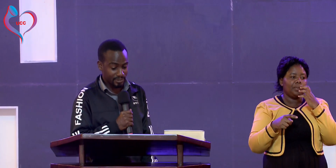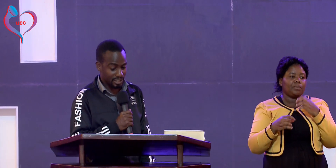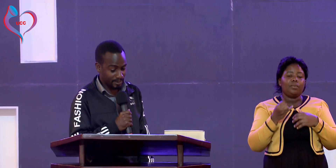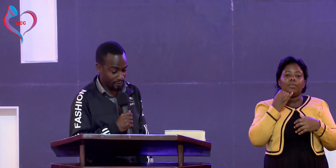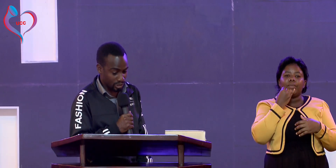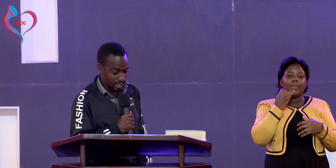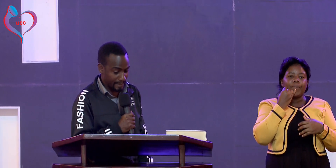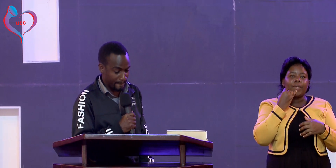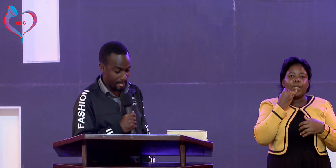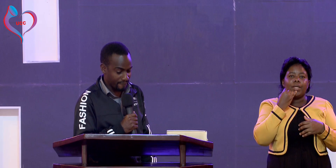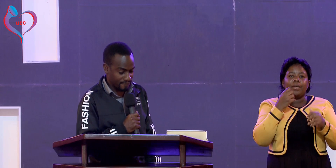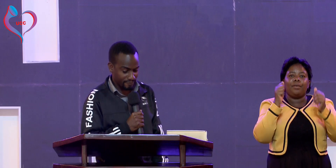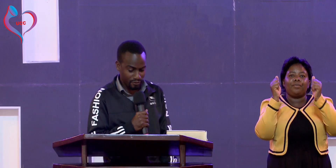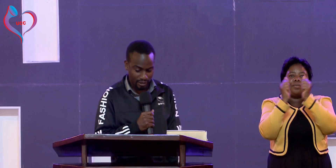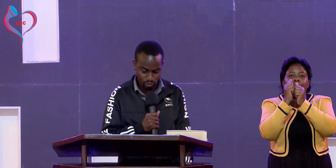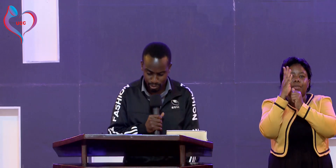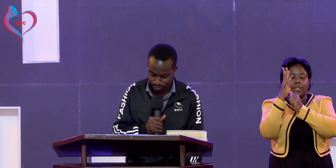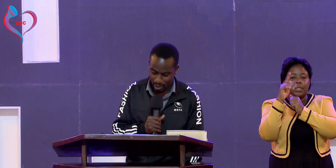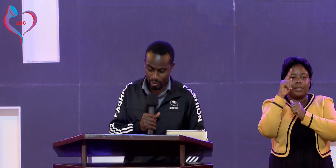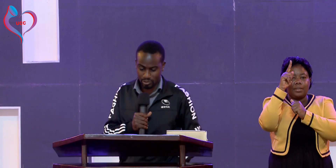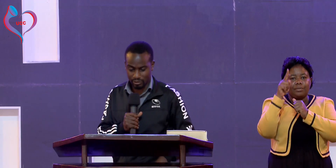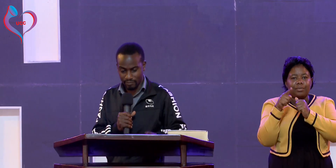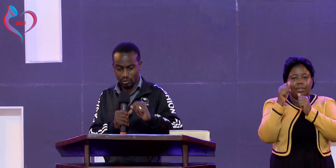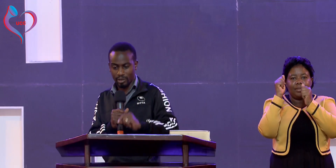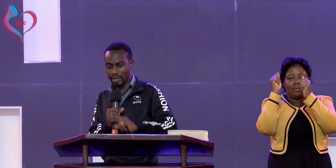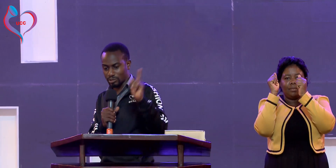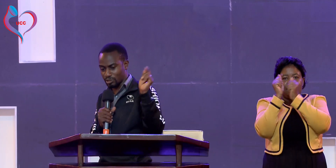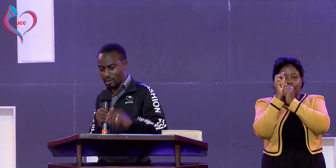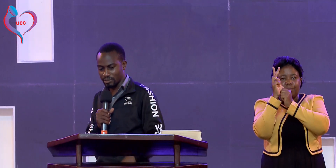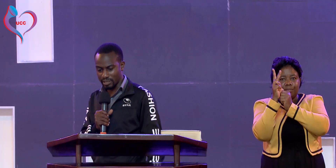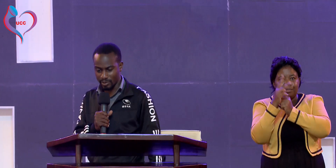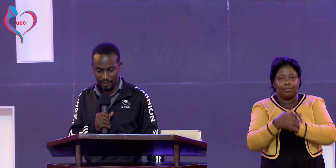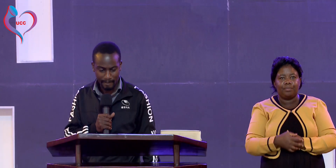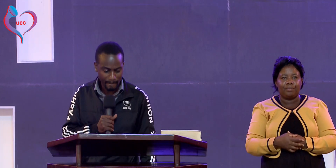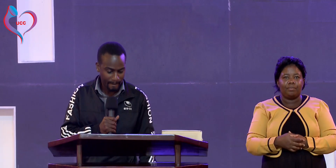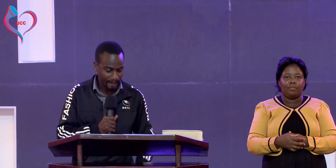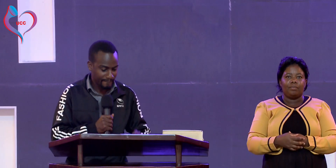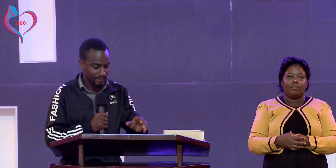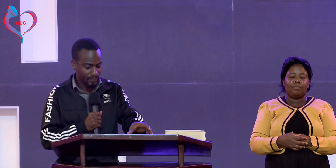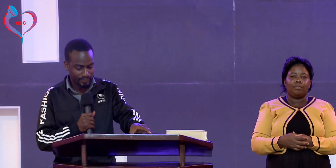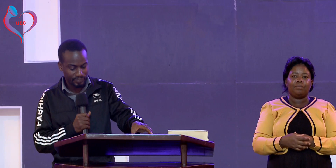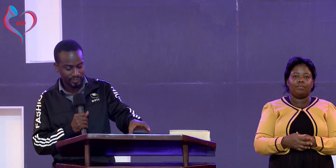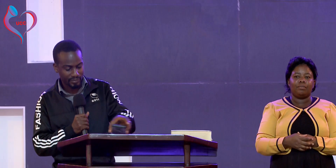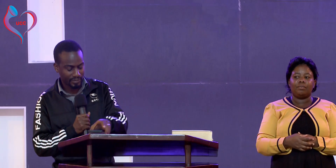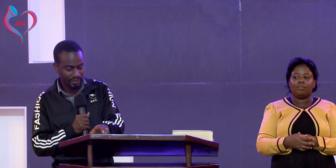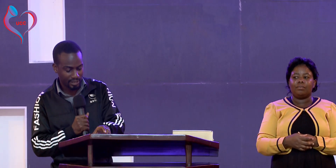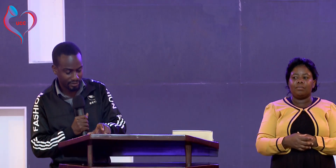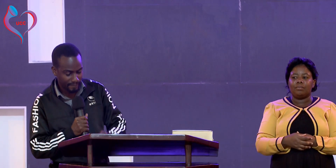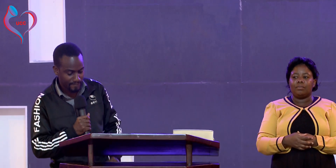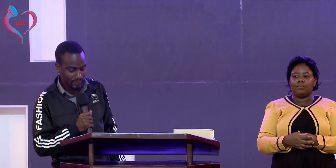Isaiah chapter 14 from verse 12. I'll start from that one then I'll take you back to the other one. Isaya